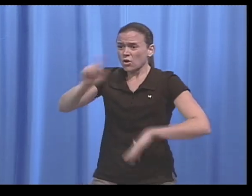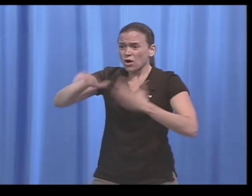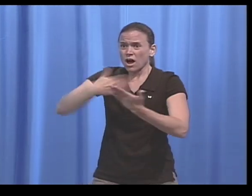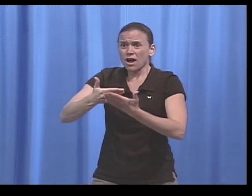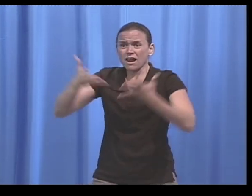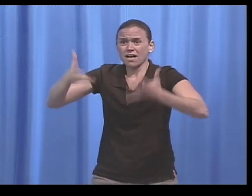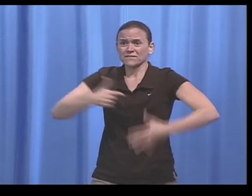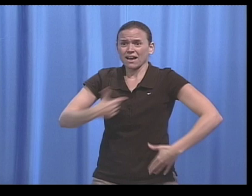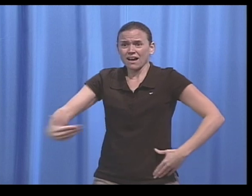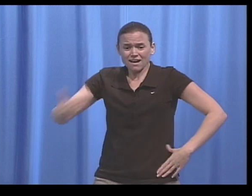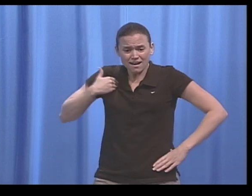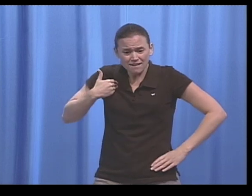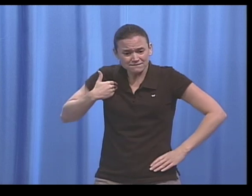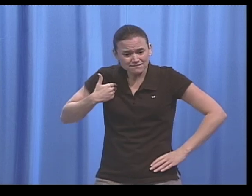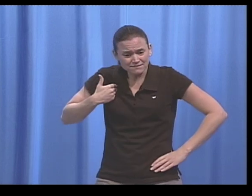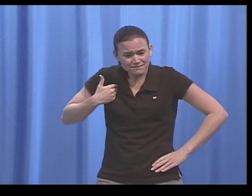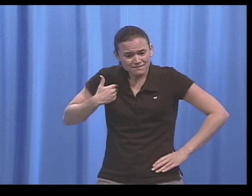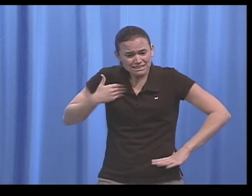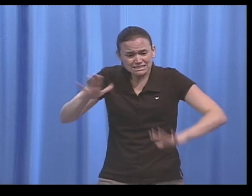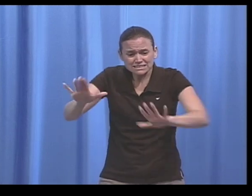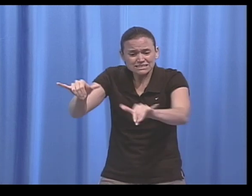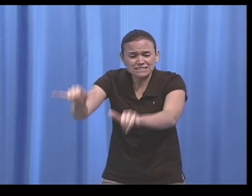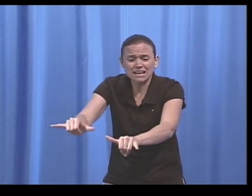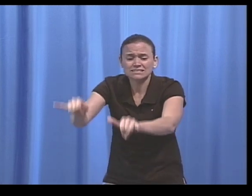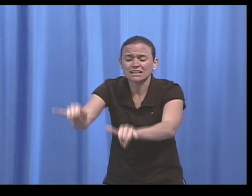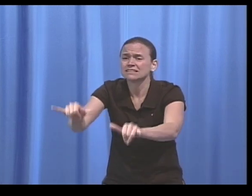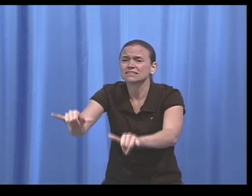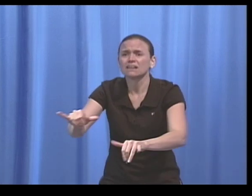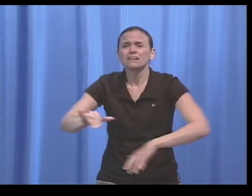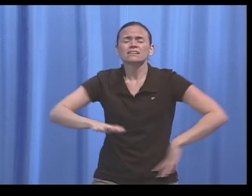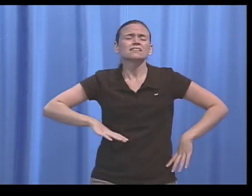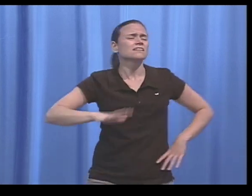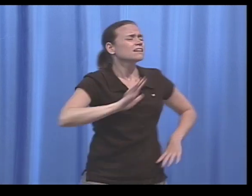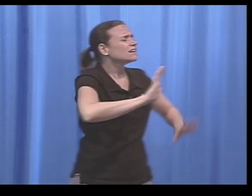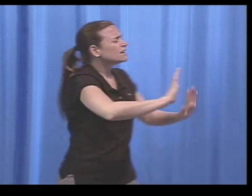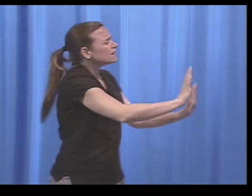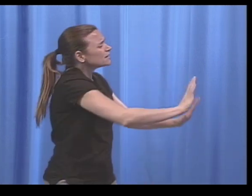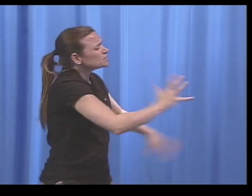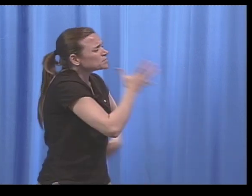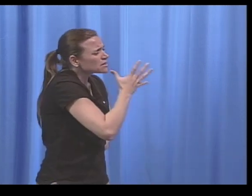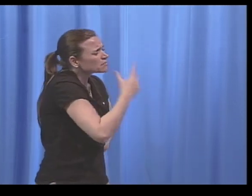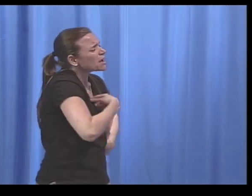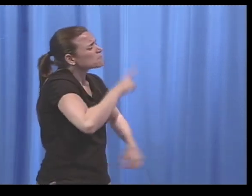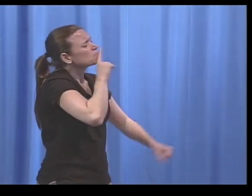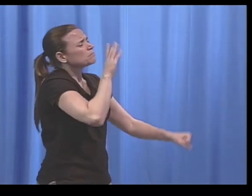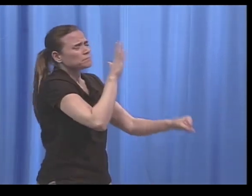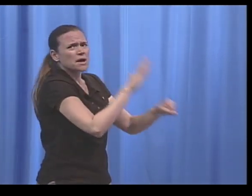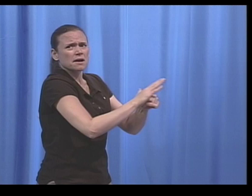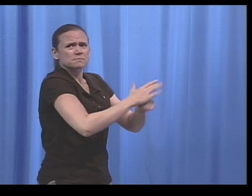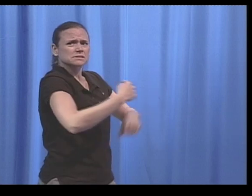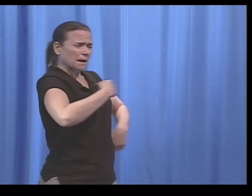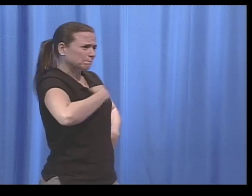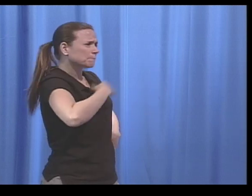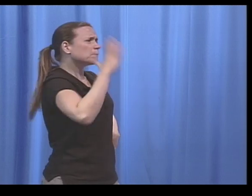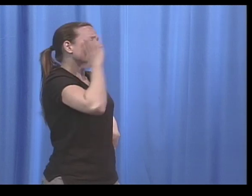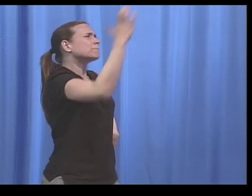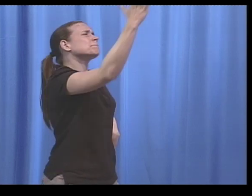"You're all I have left in the world." "I must go," Jack